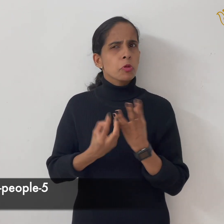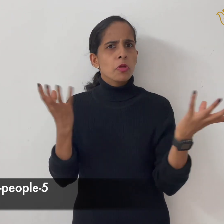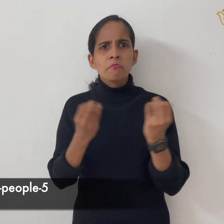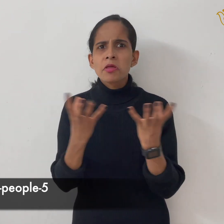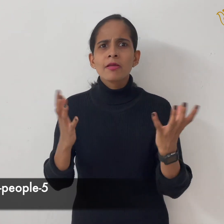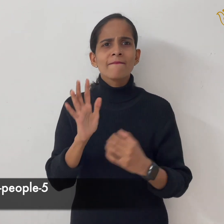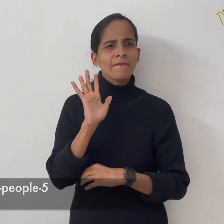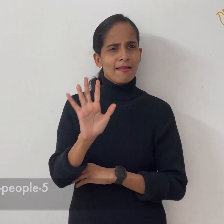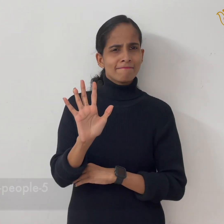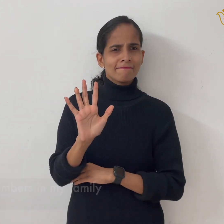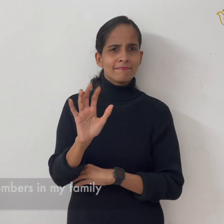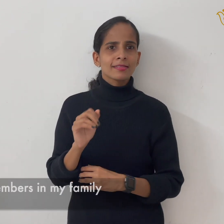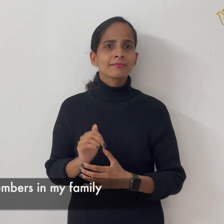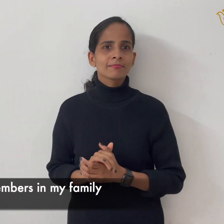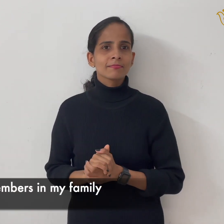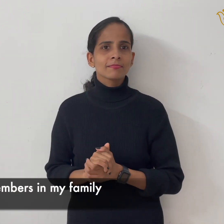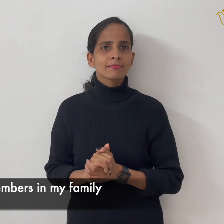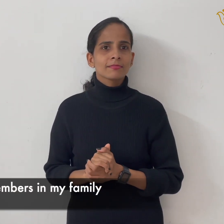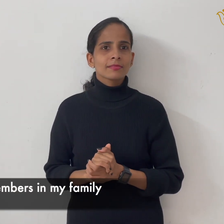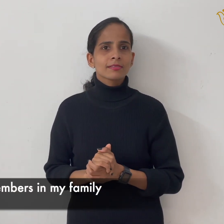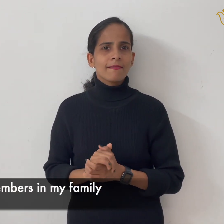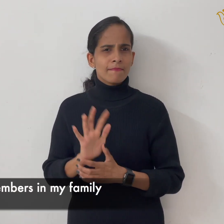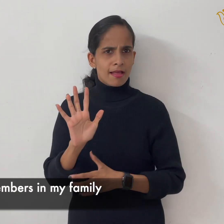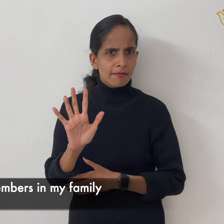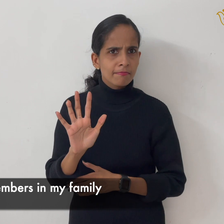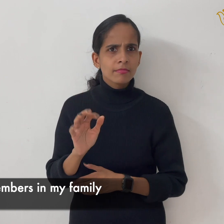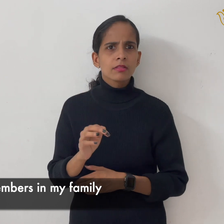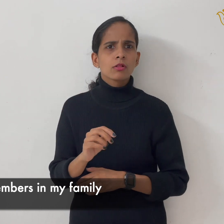5. For there are 5 members in my family.